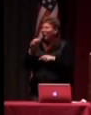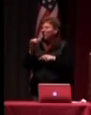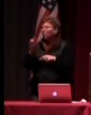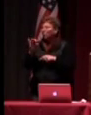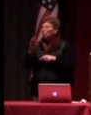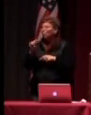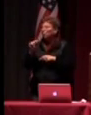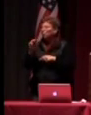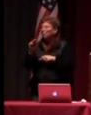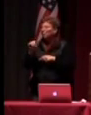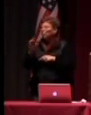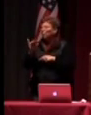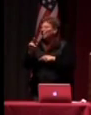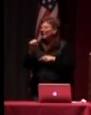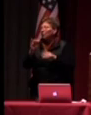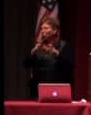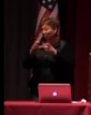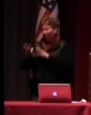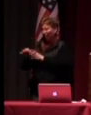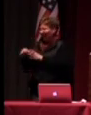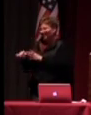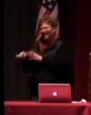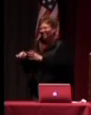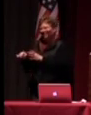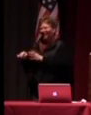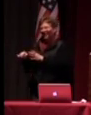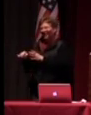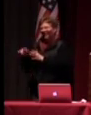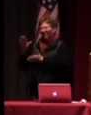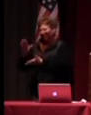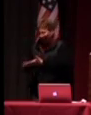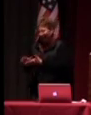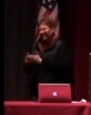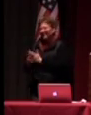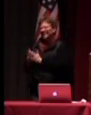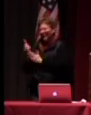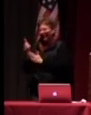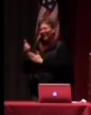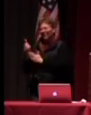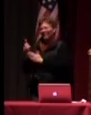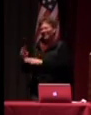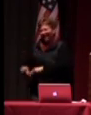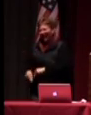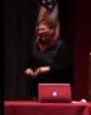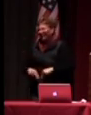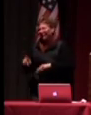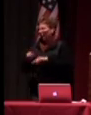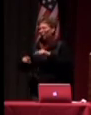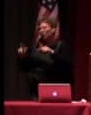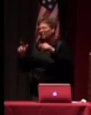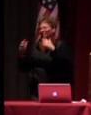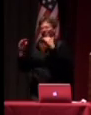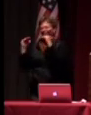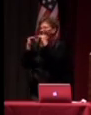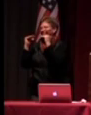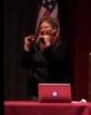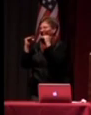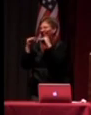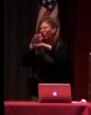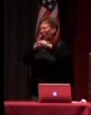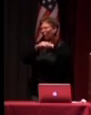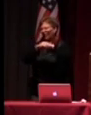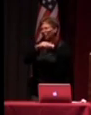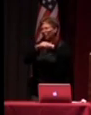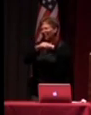experienced seamen. France had a much less well-developed maritime tradition, and it simply could not match the British in this area. In